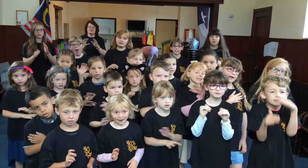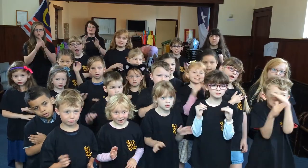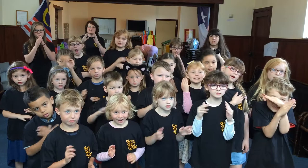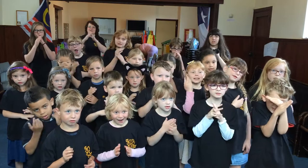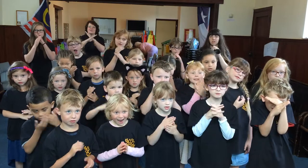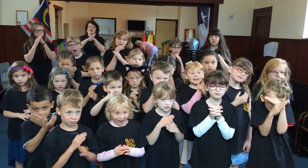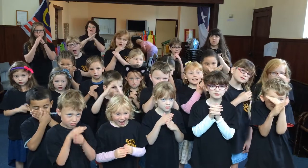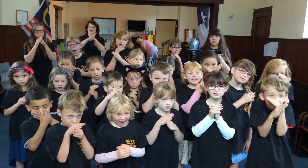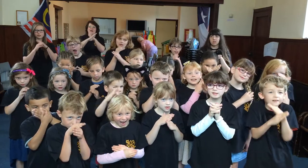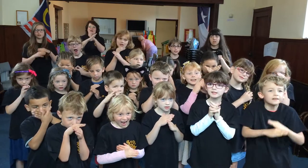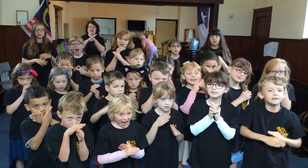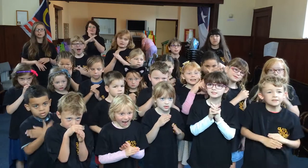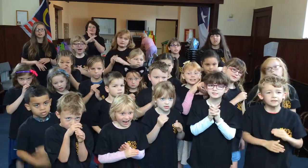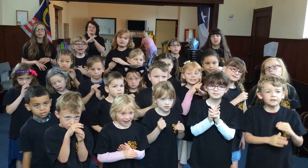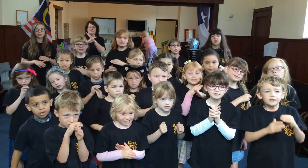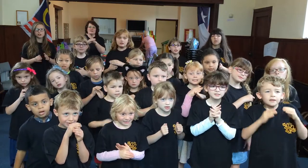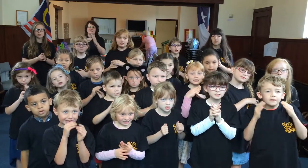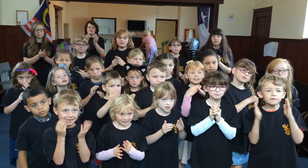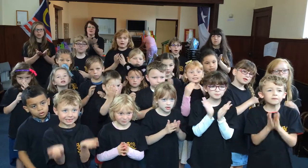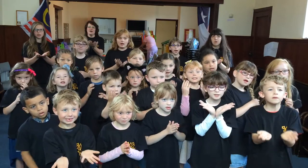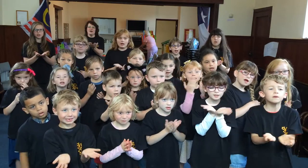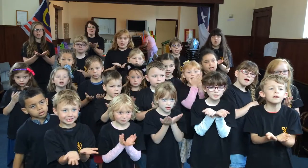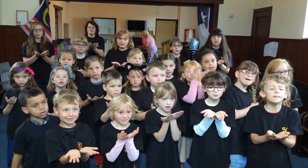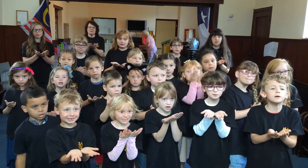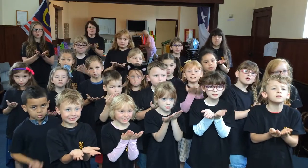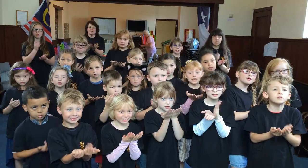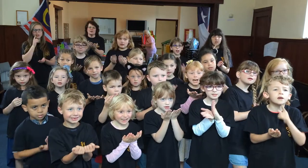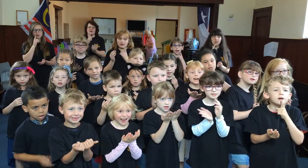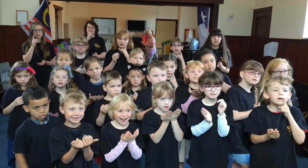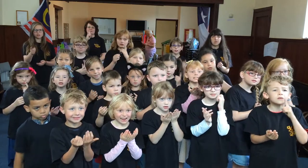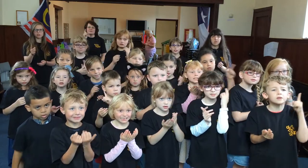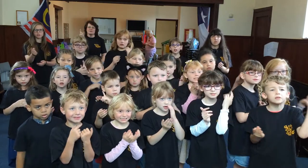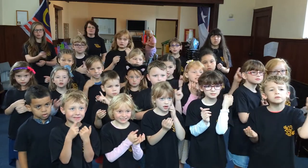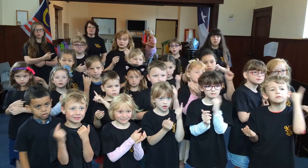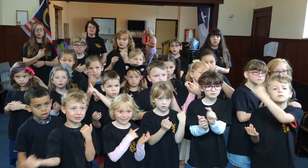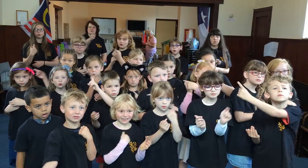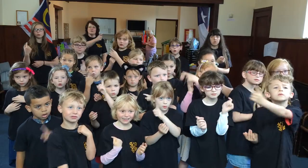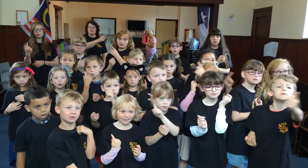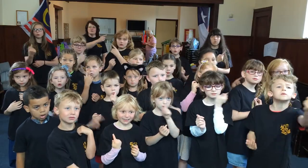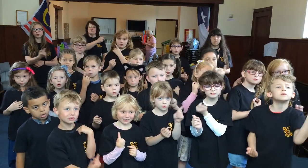for me. And when the Bible tells us all,